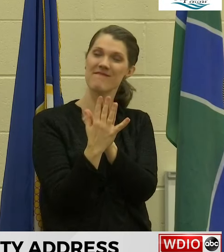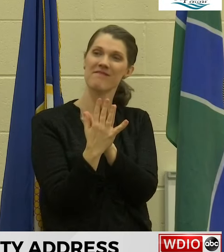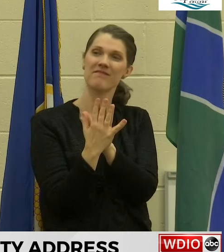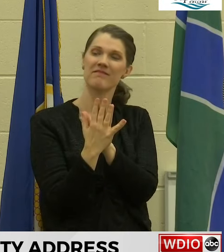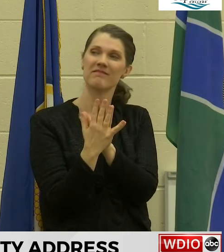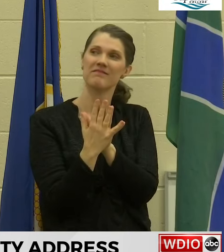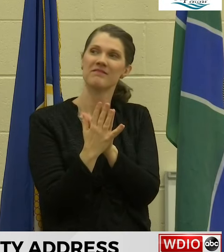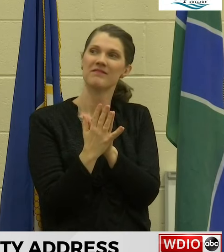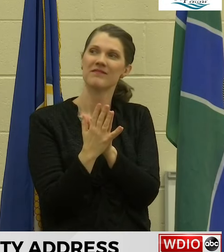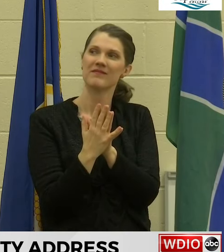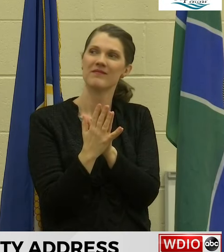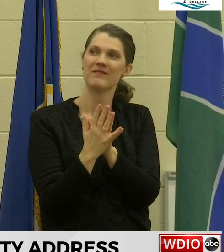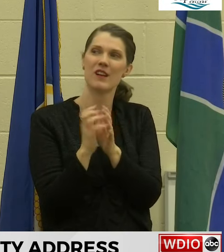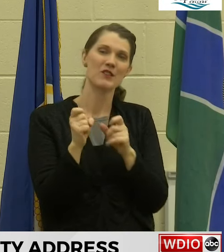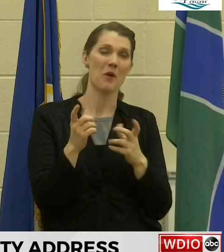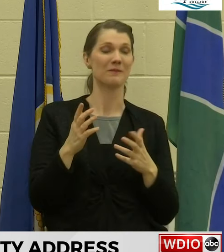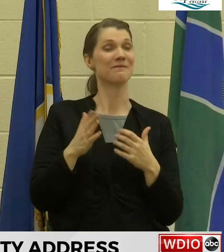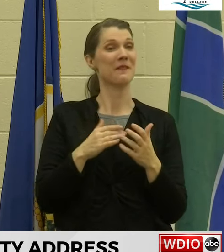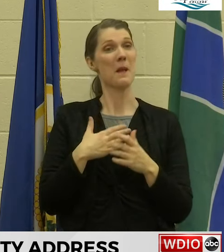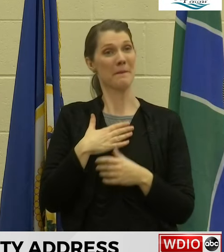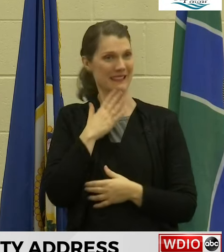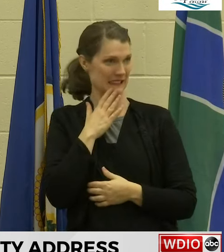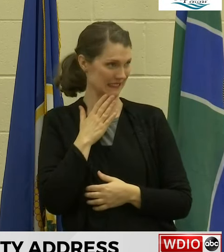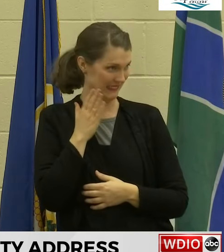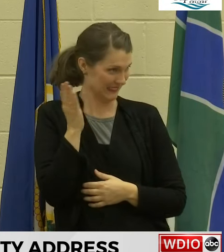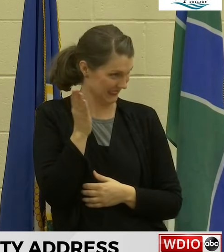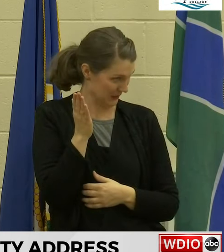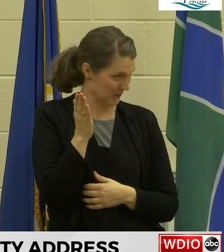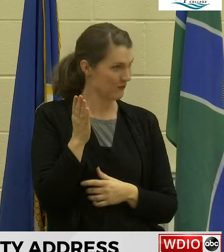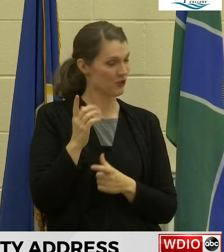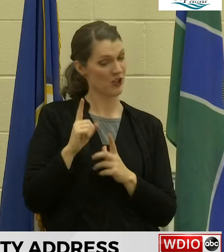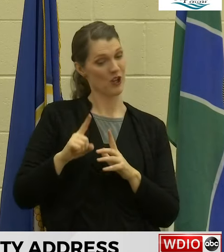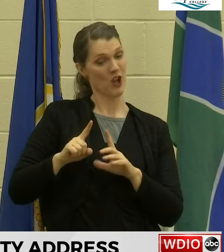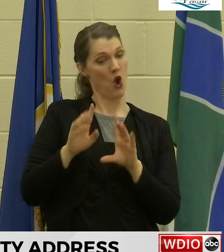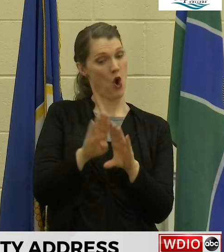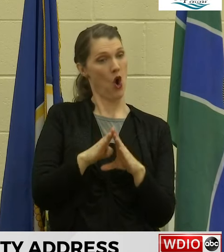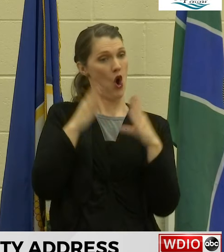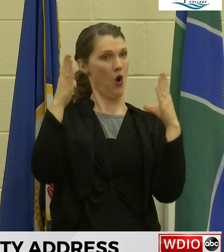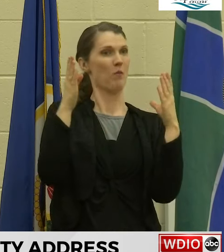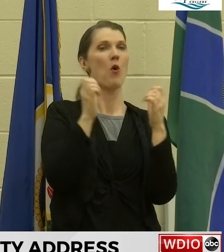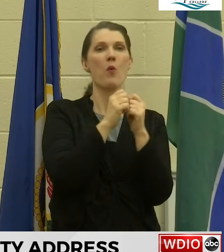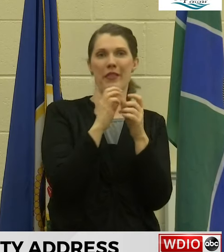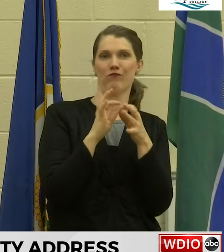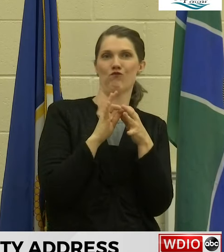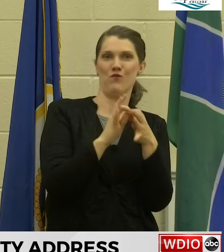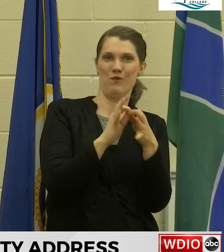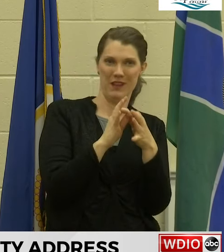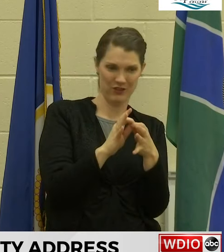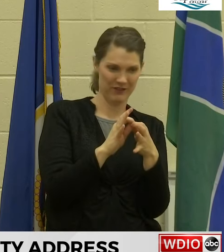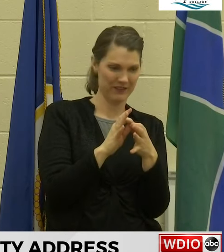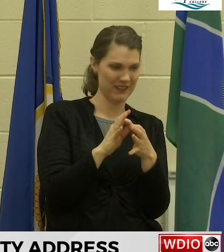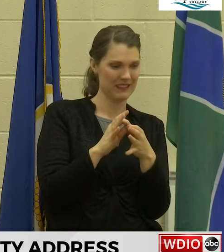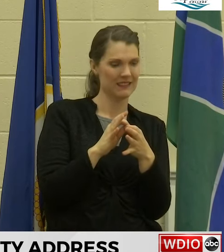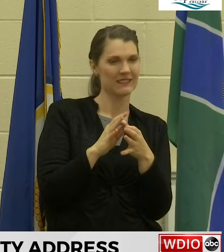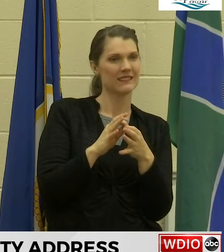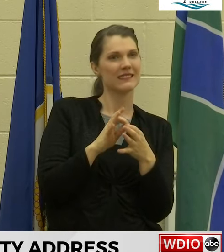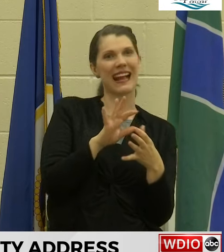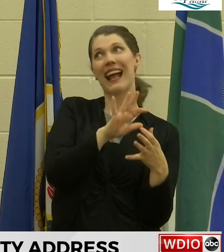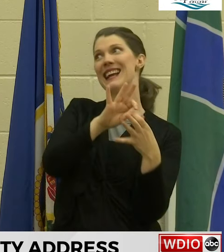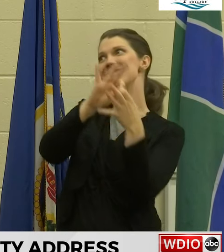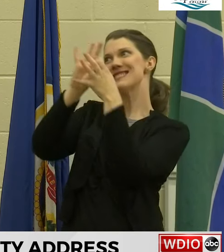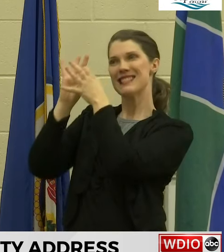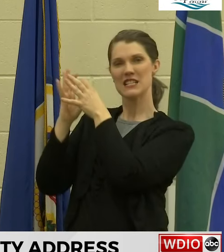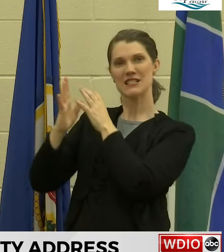So I'll end this speech as I started it, with relationships and connections and the stories